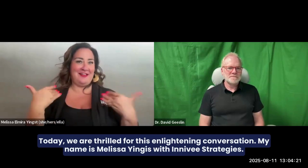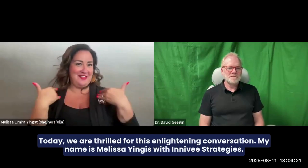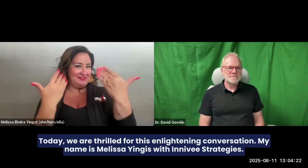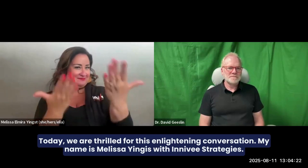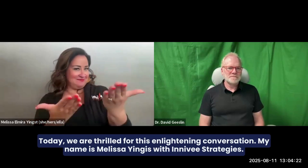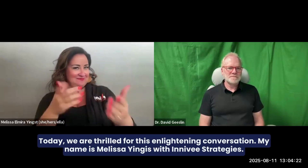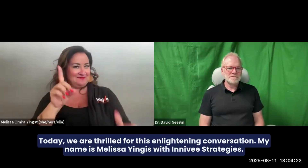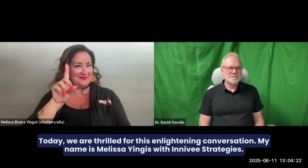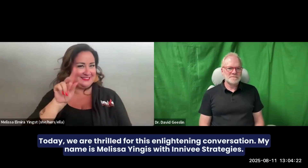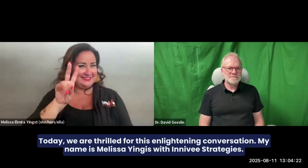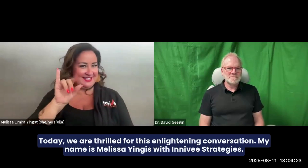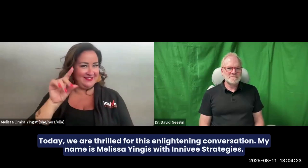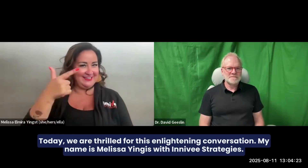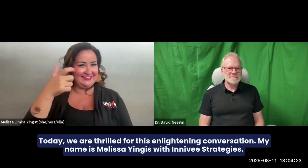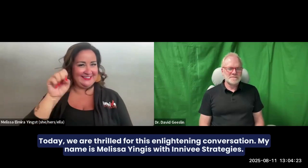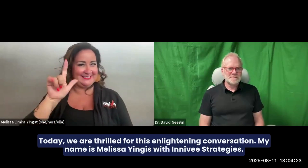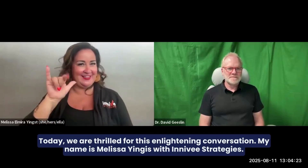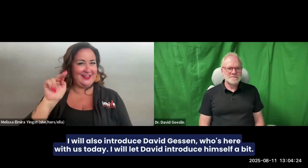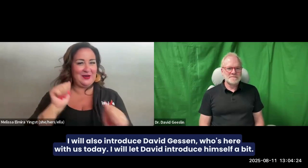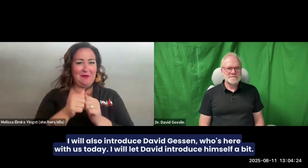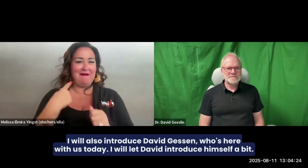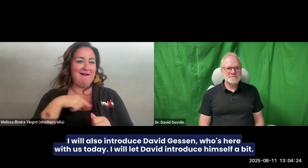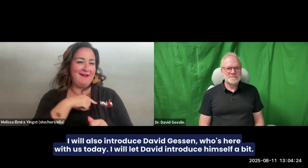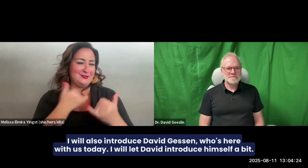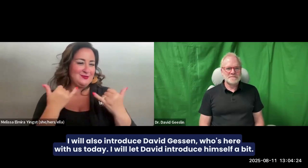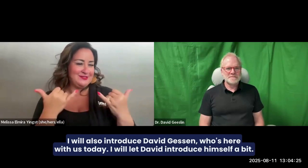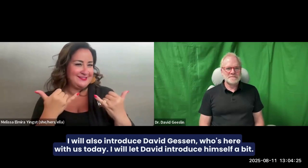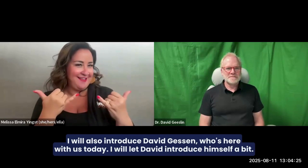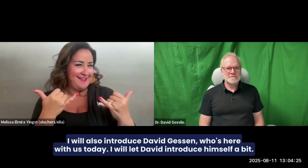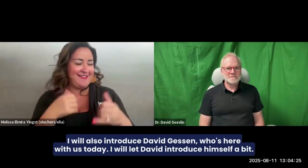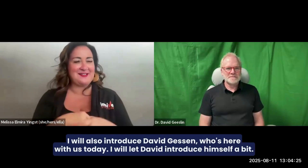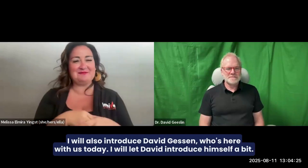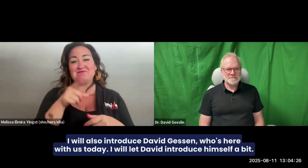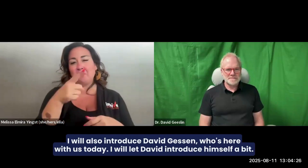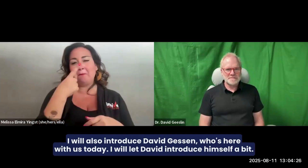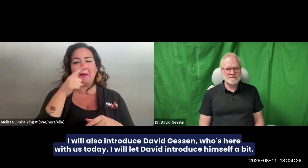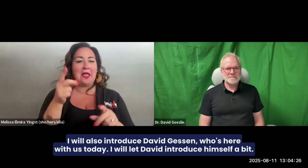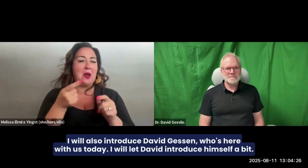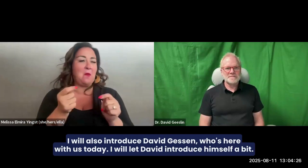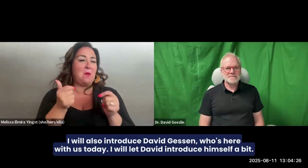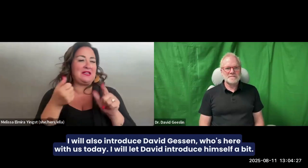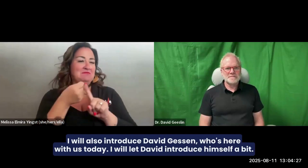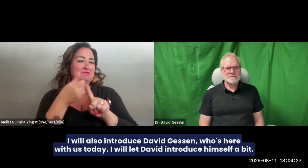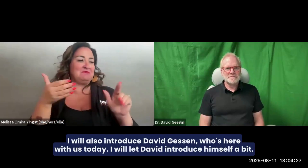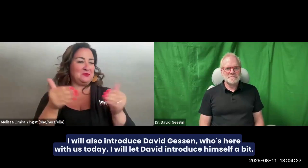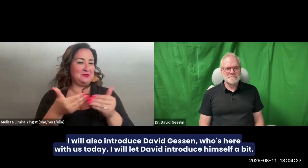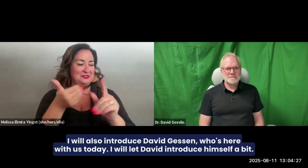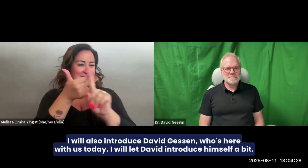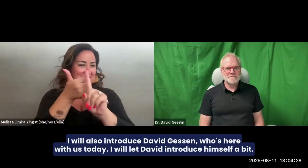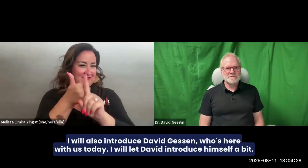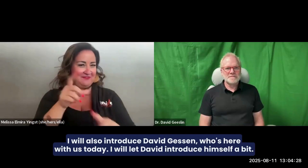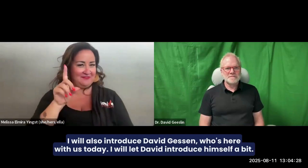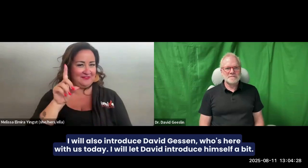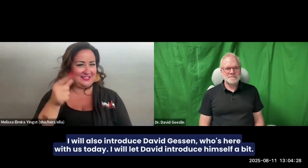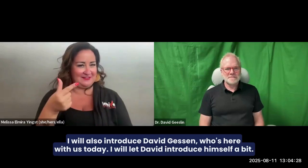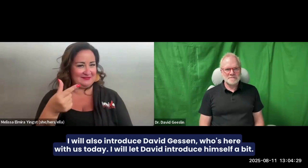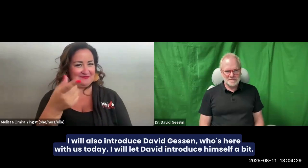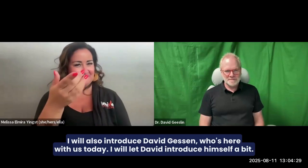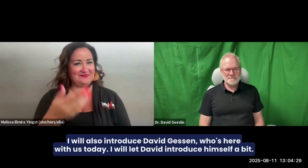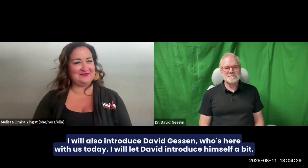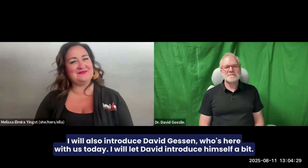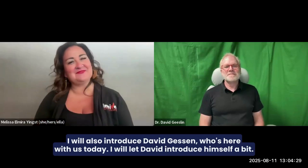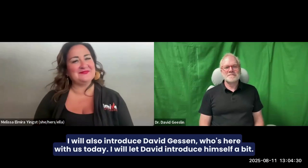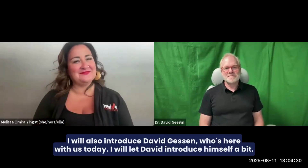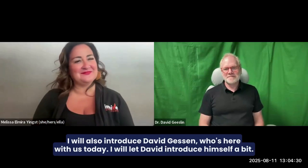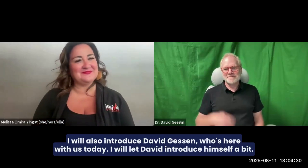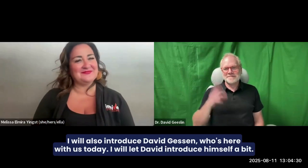Melissa Yingst with Innivee Strategies. I will also introduce David Gesson, who's here with us today. I will